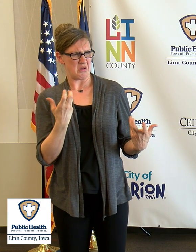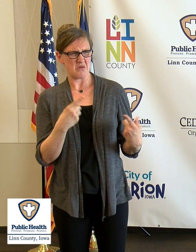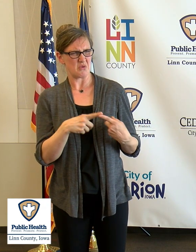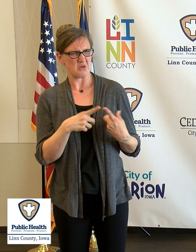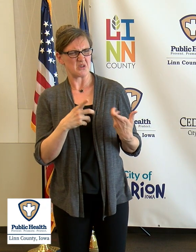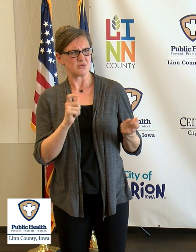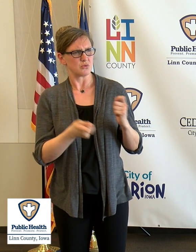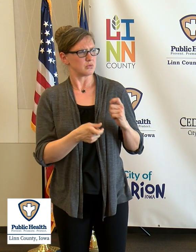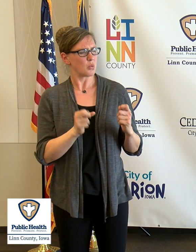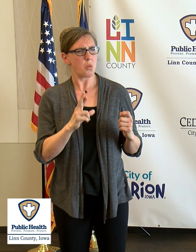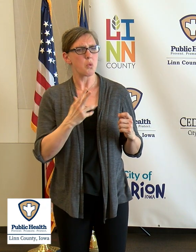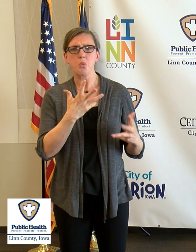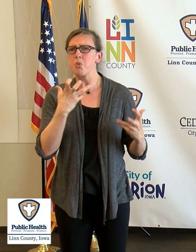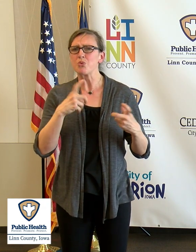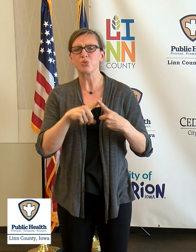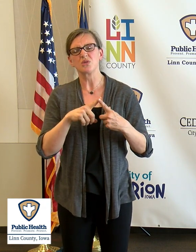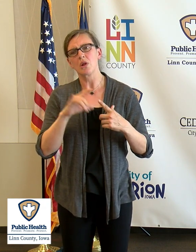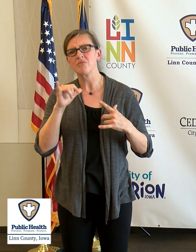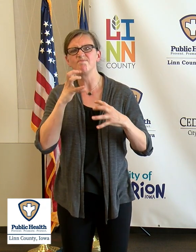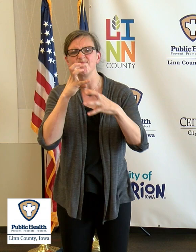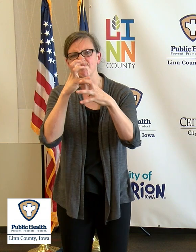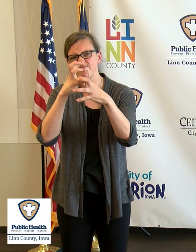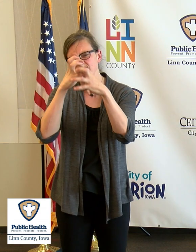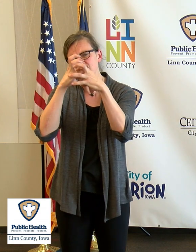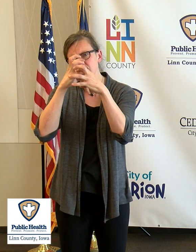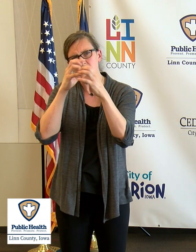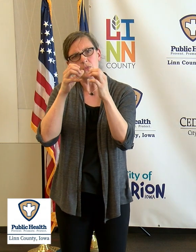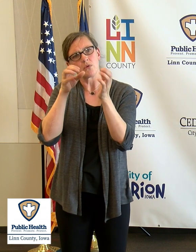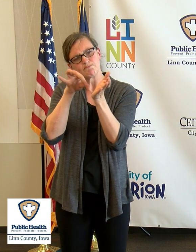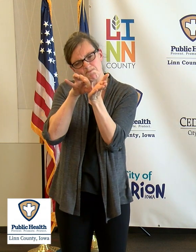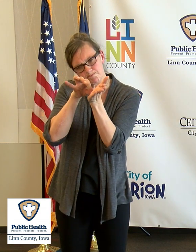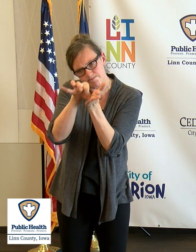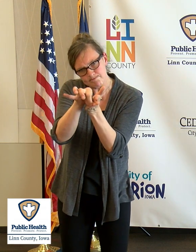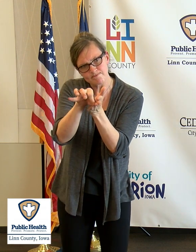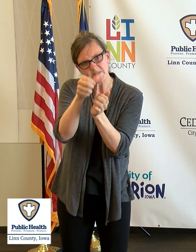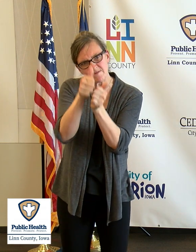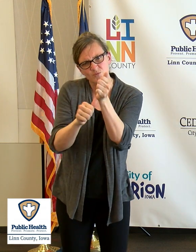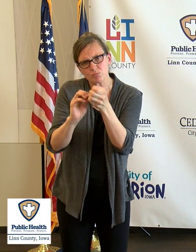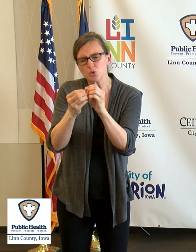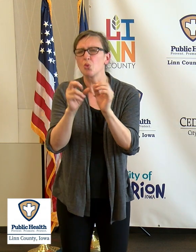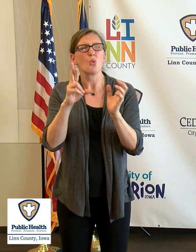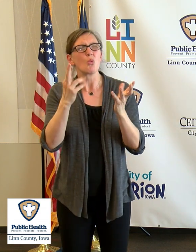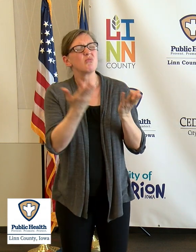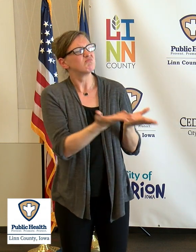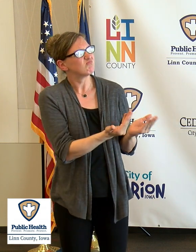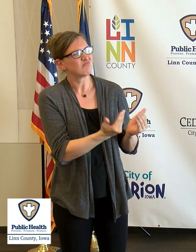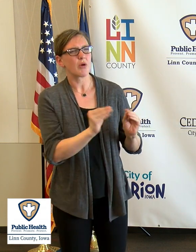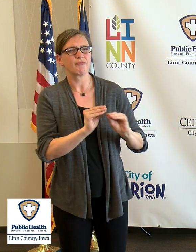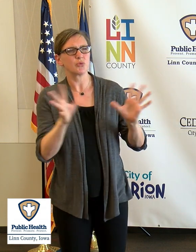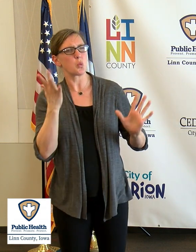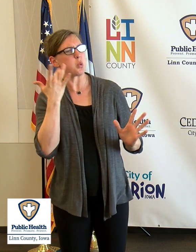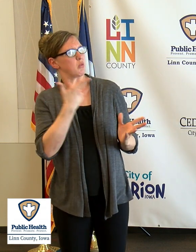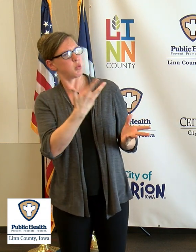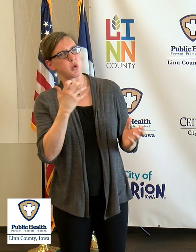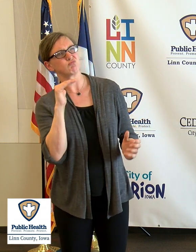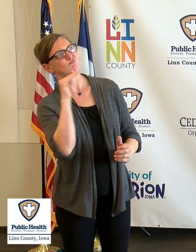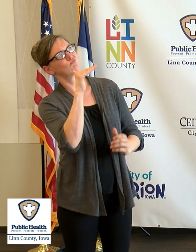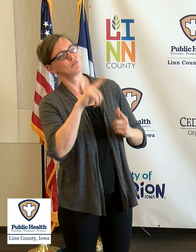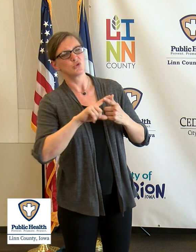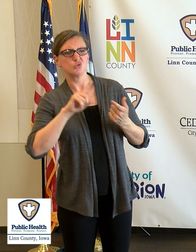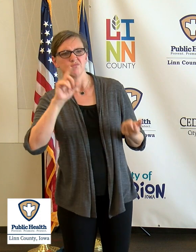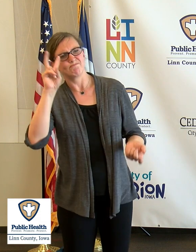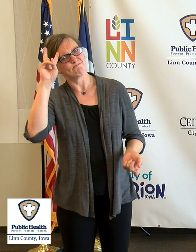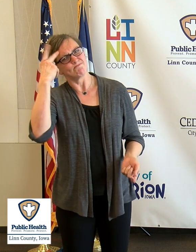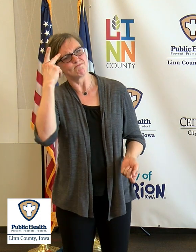stricter guidelines in place, like for Linn County residents as far as going out in public? Is that one